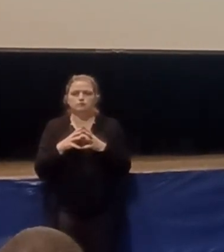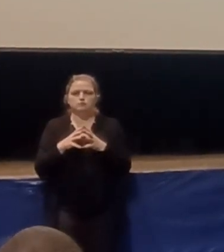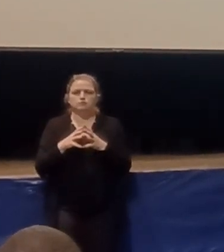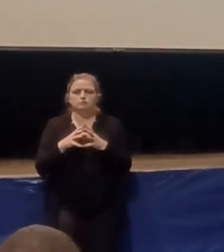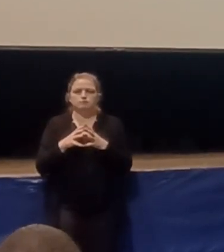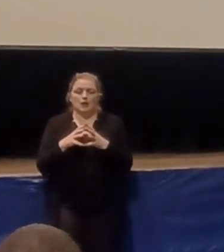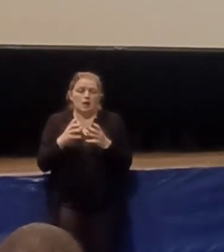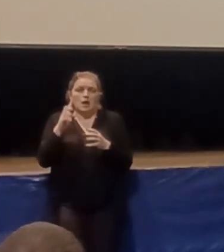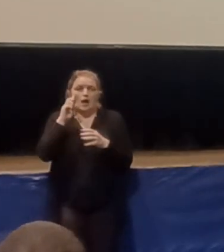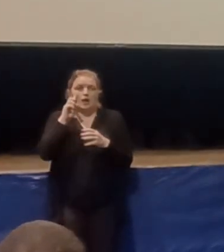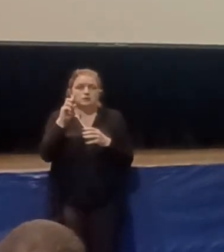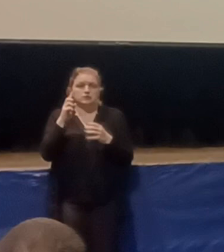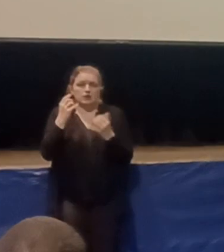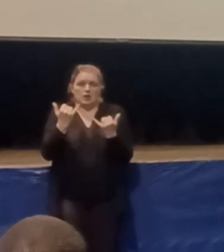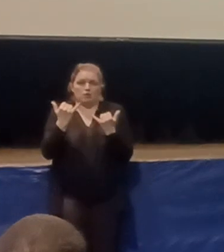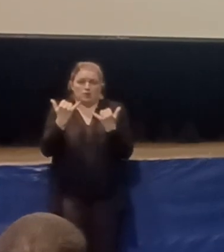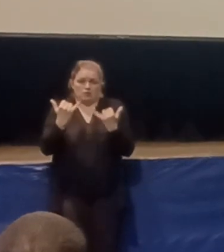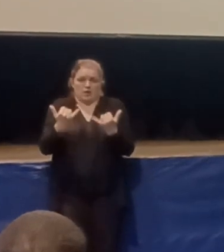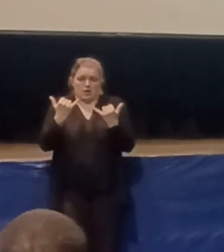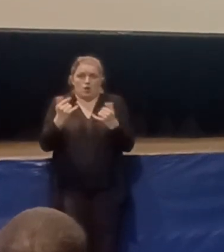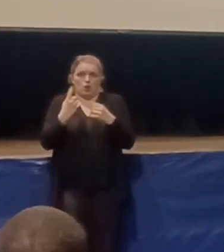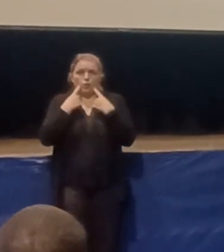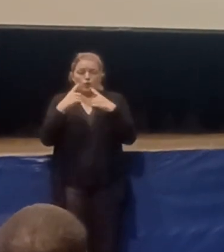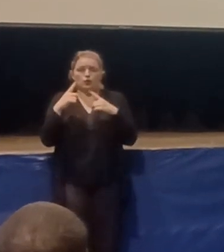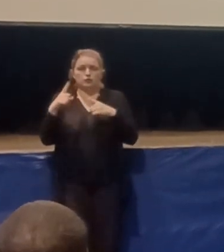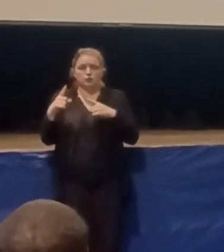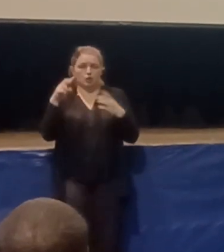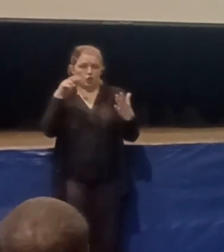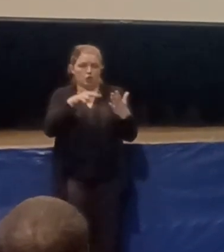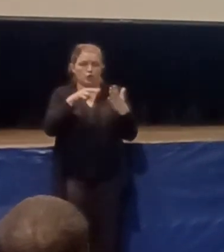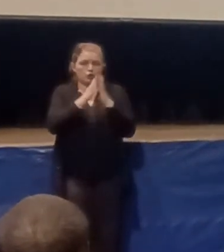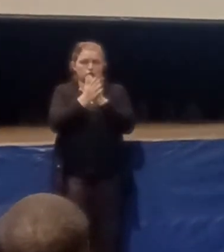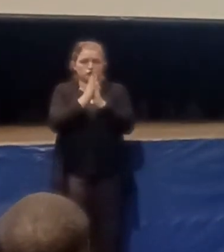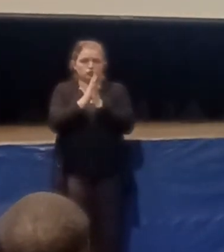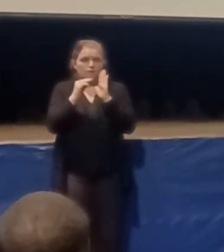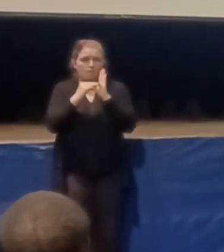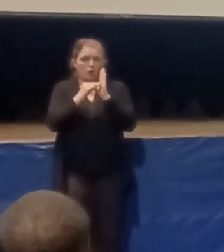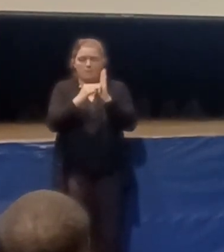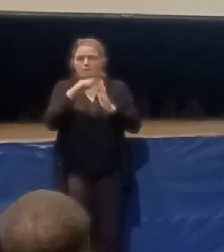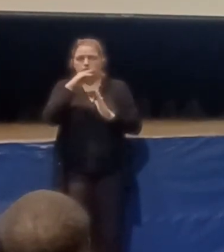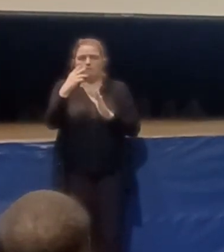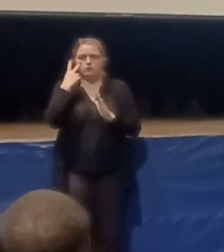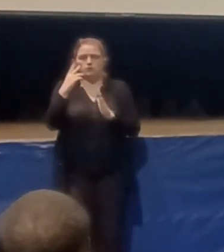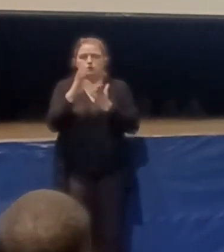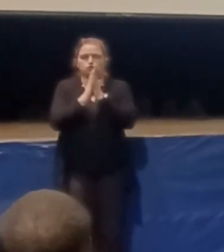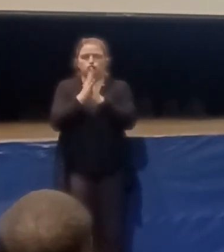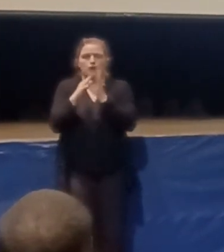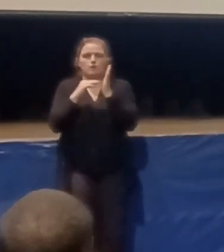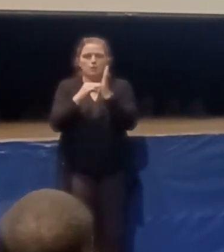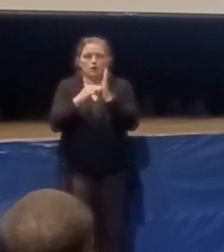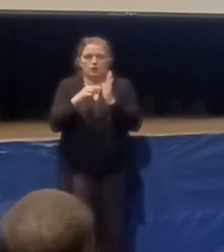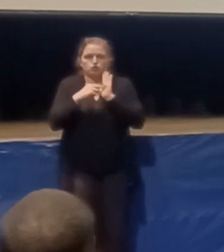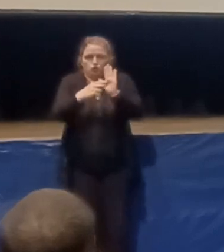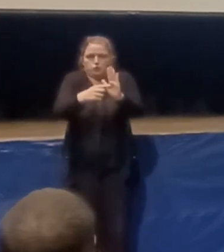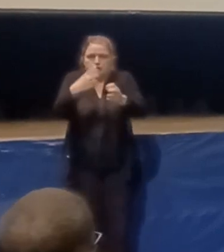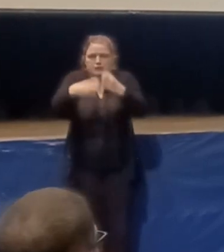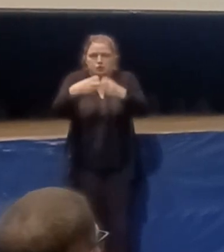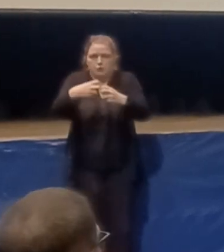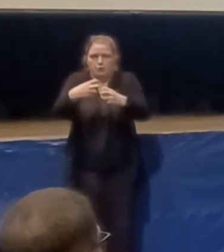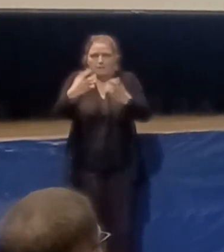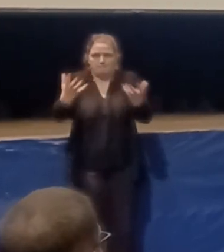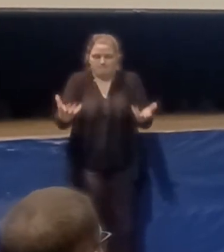and I see how it works currently. I can look at your traffic models, but I've never seen a traffic model that showed that there was a problem,